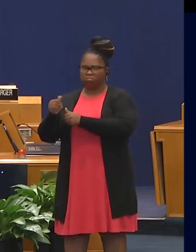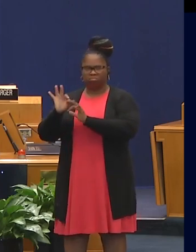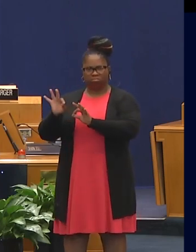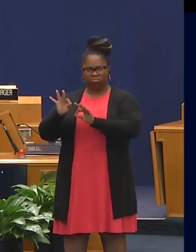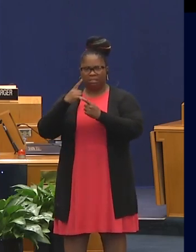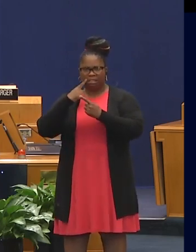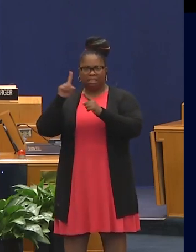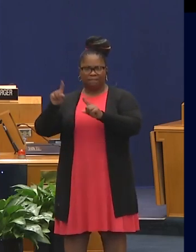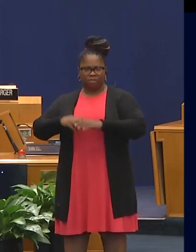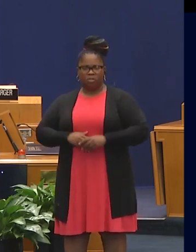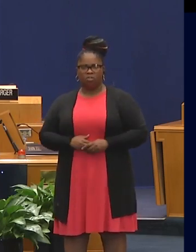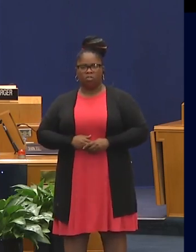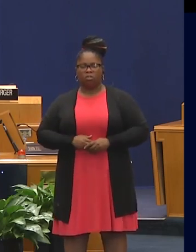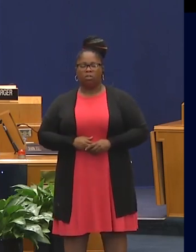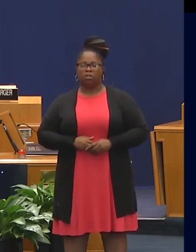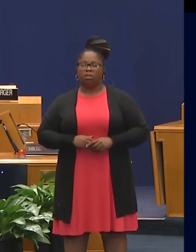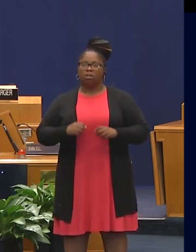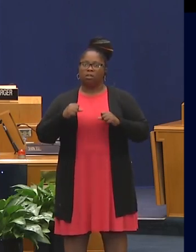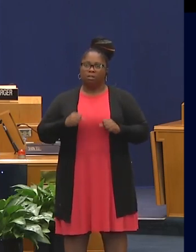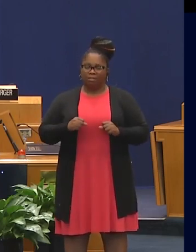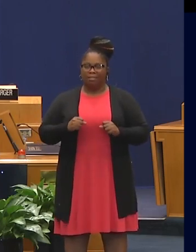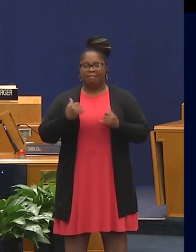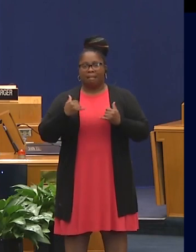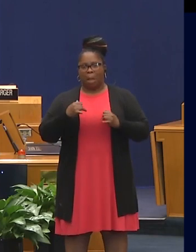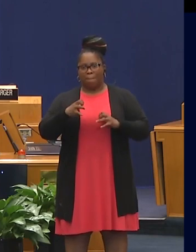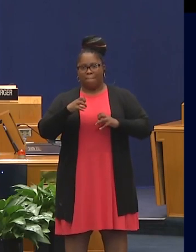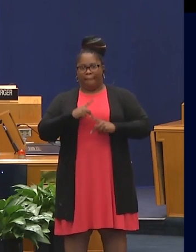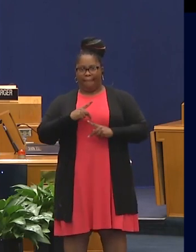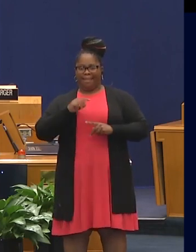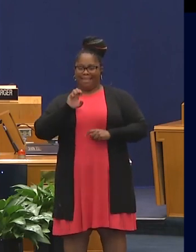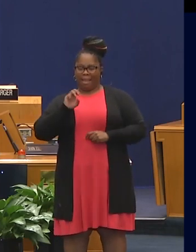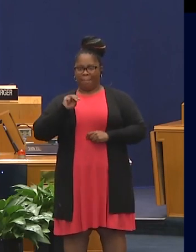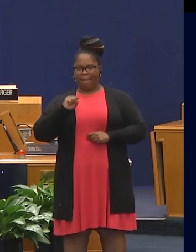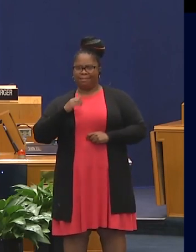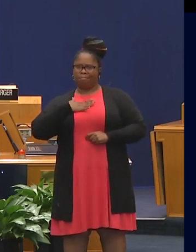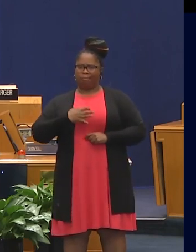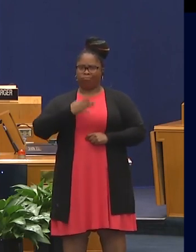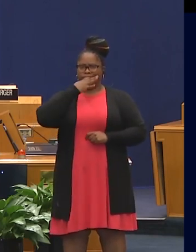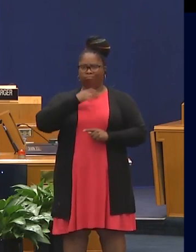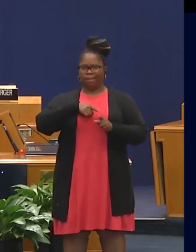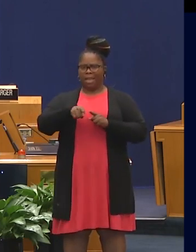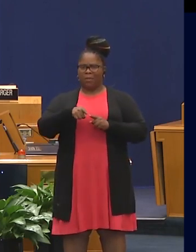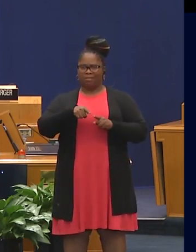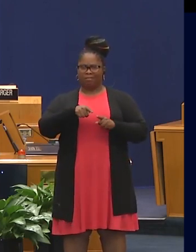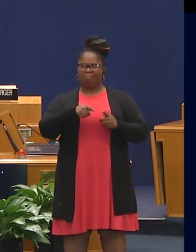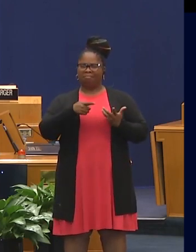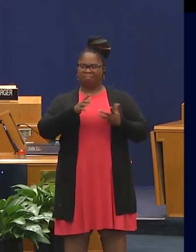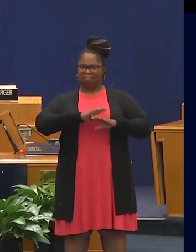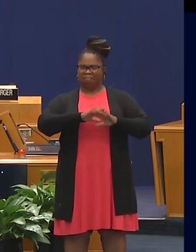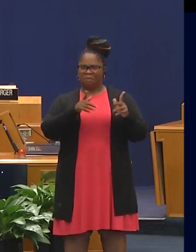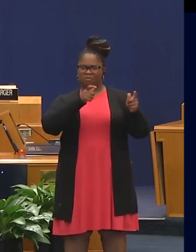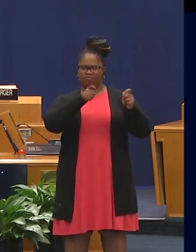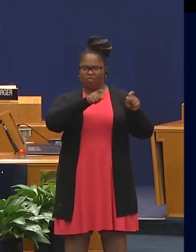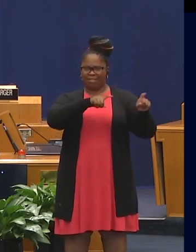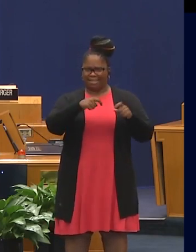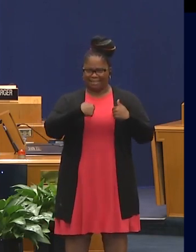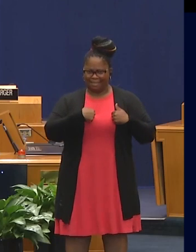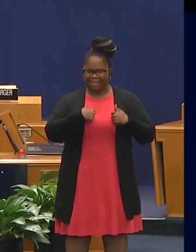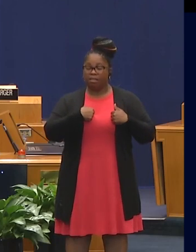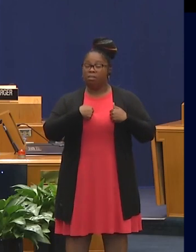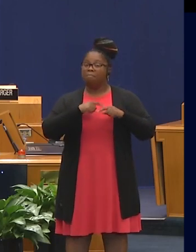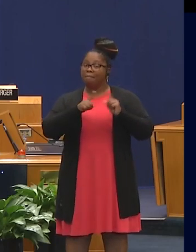As glad as I am to be returning to my own area of expertise in EMS at the fire department, I want to express my immense pride and gratitude for